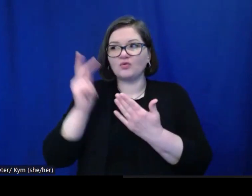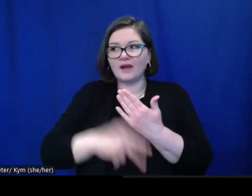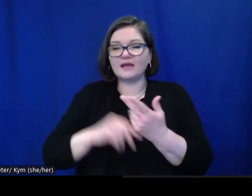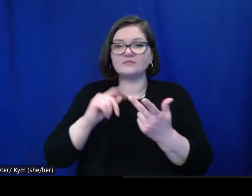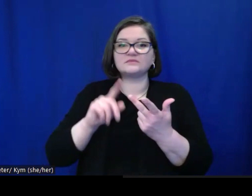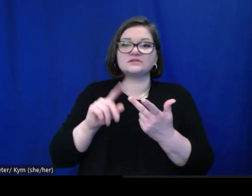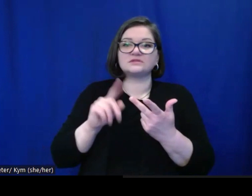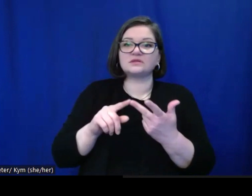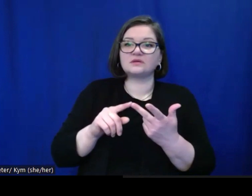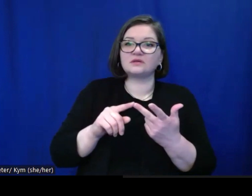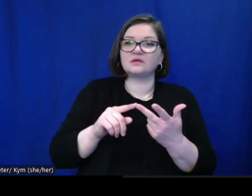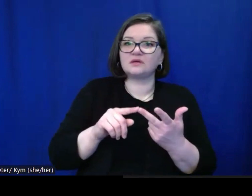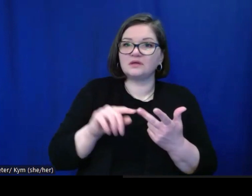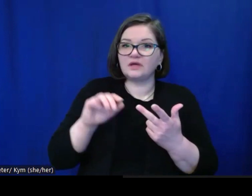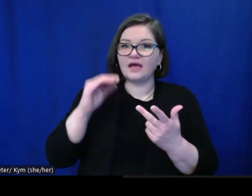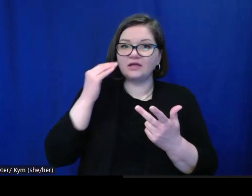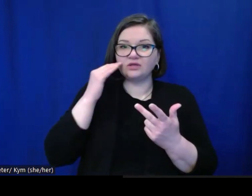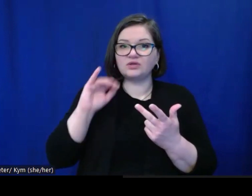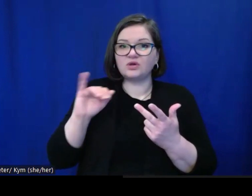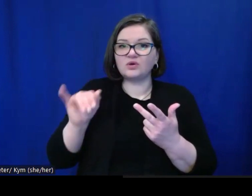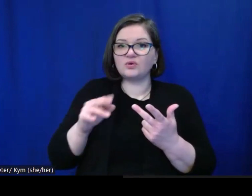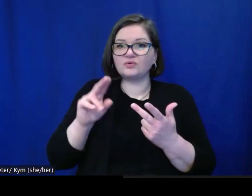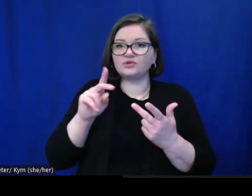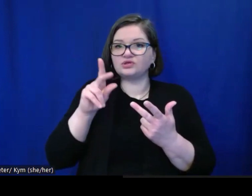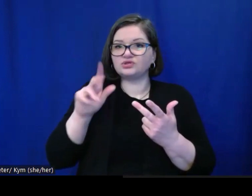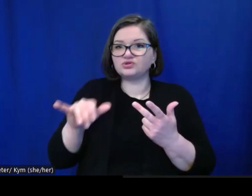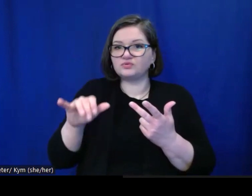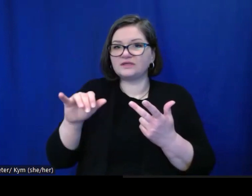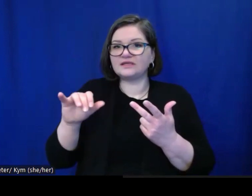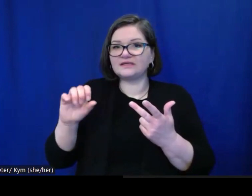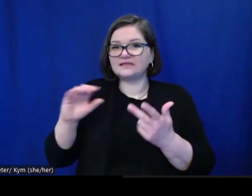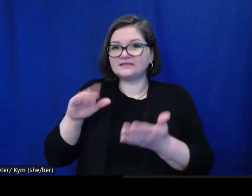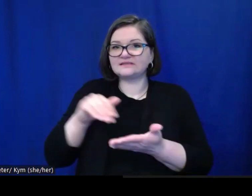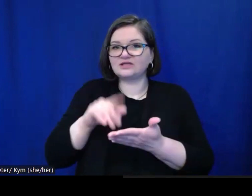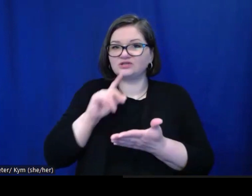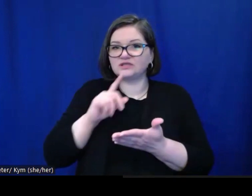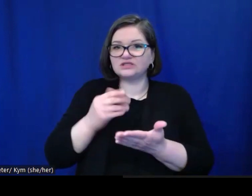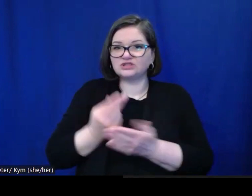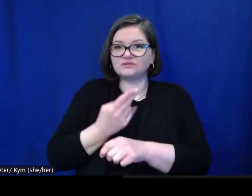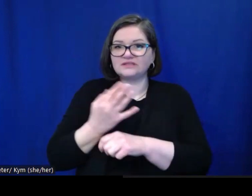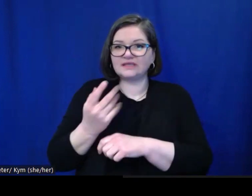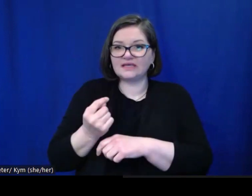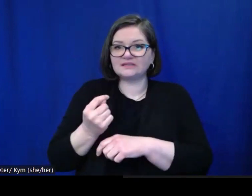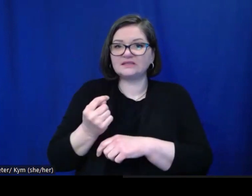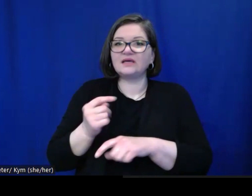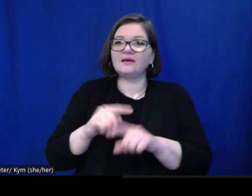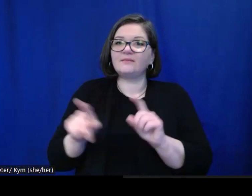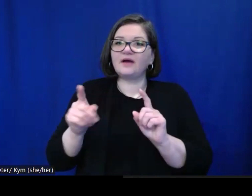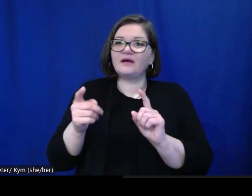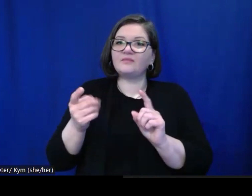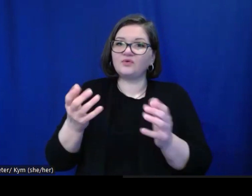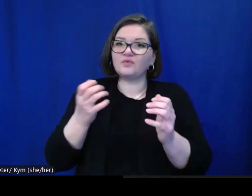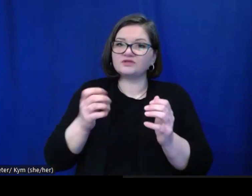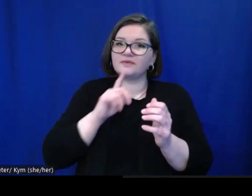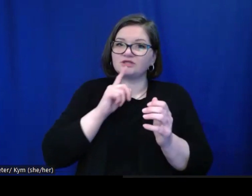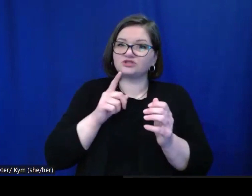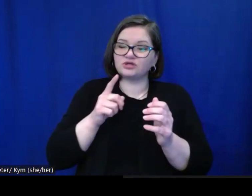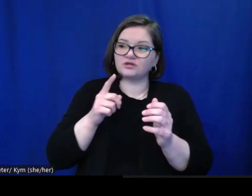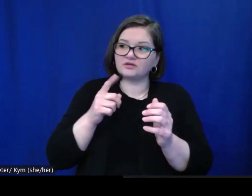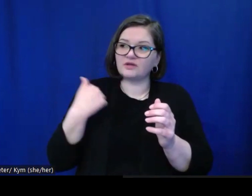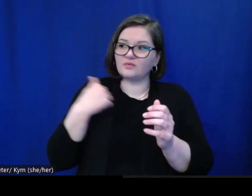well, I know Judy Center is using it, but we can find a consistent use that we are sharing these